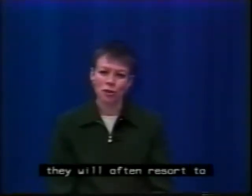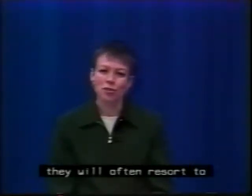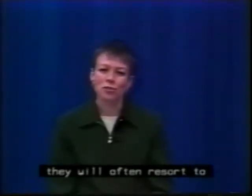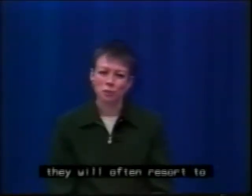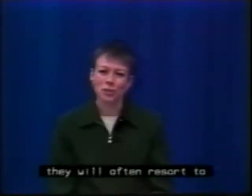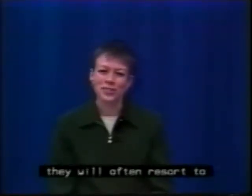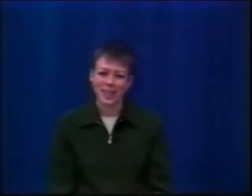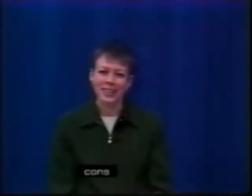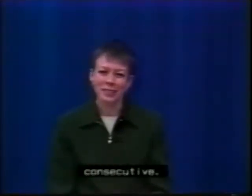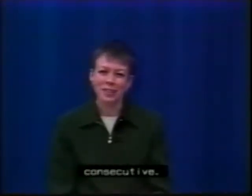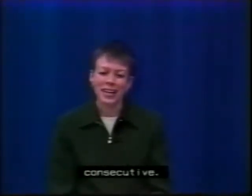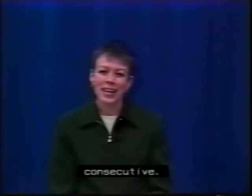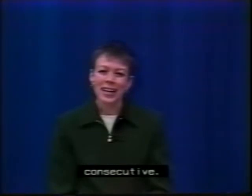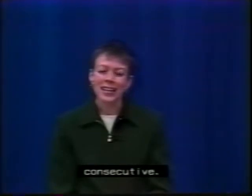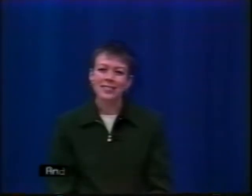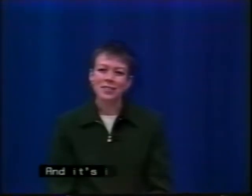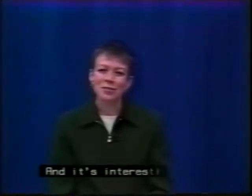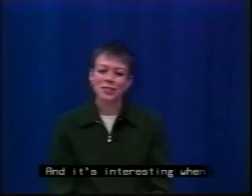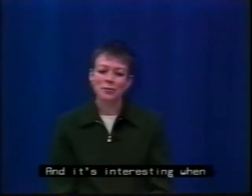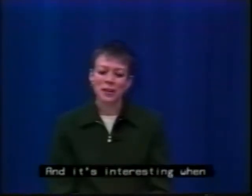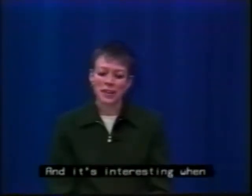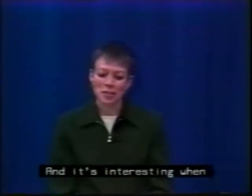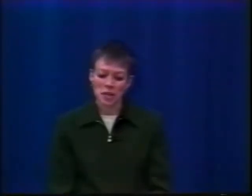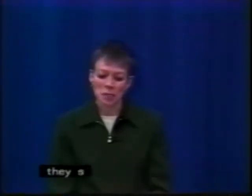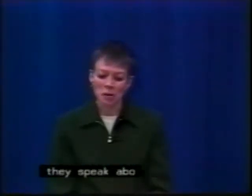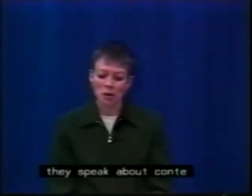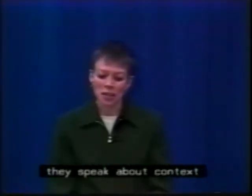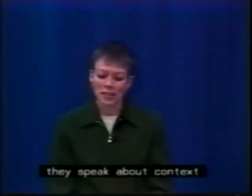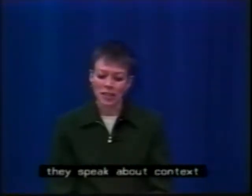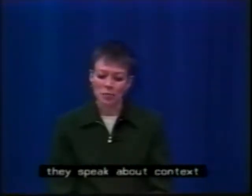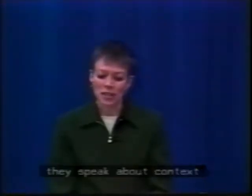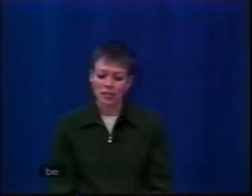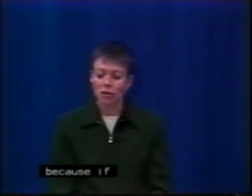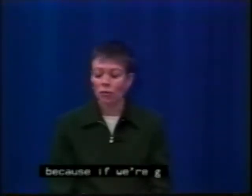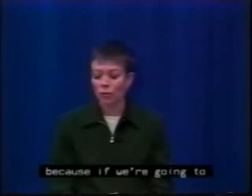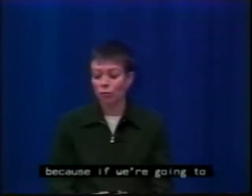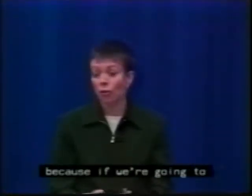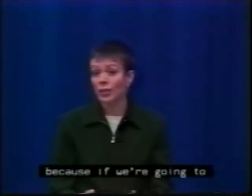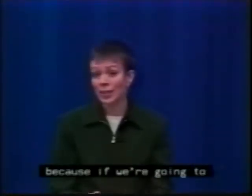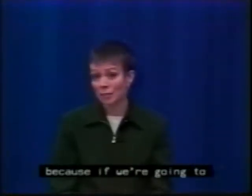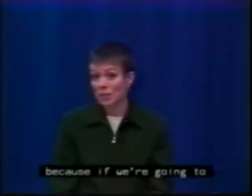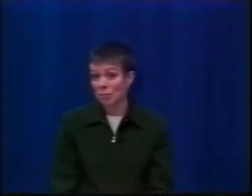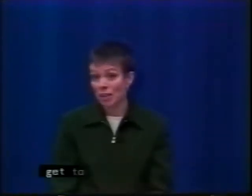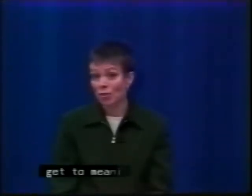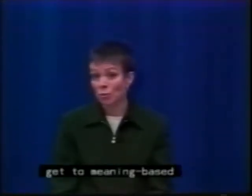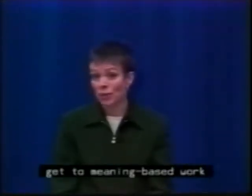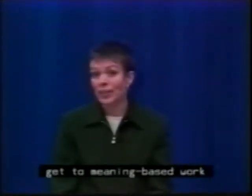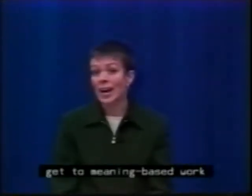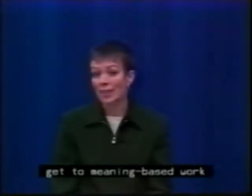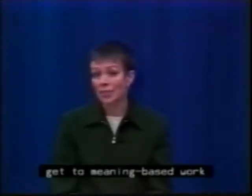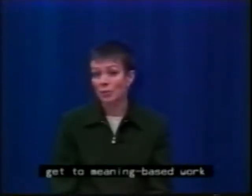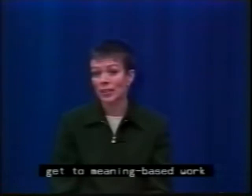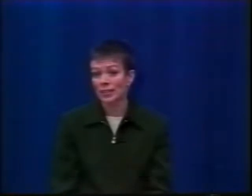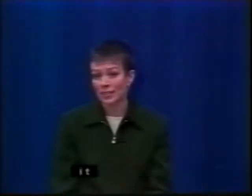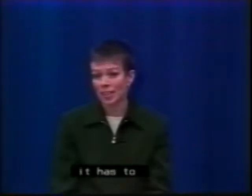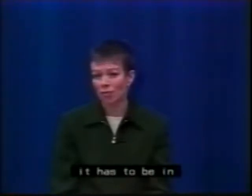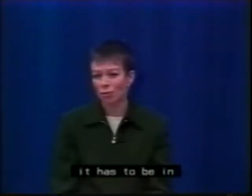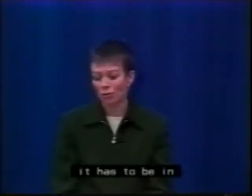resort to consecutive. And it's interesting when they speak about context, because if we're going to get to meaning-based work, it has to be in a contextual